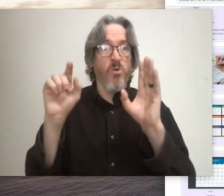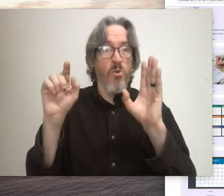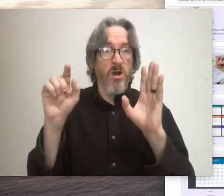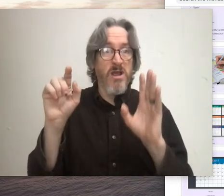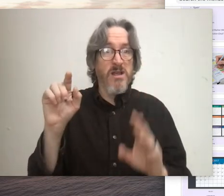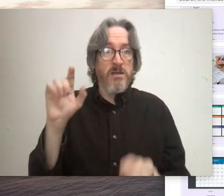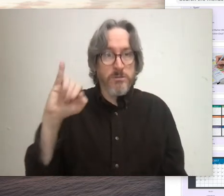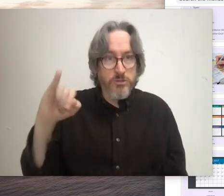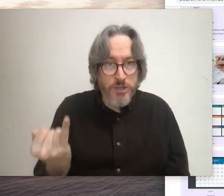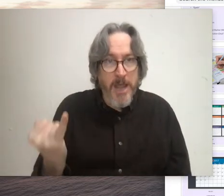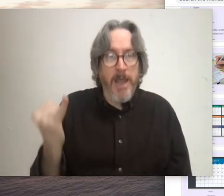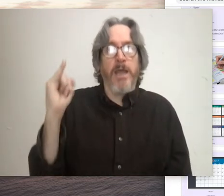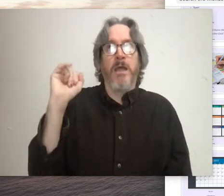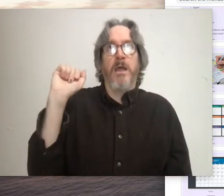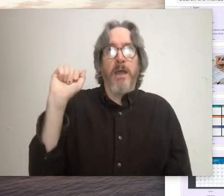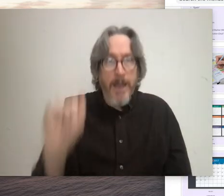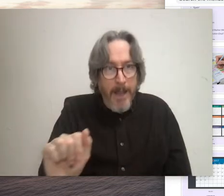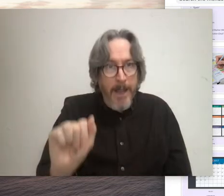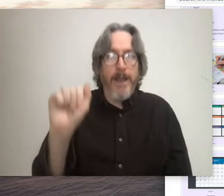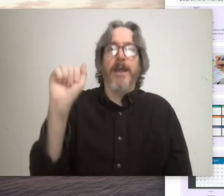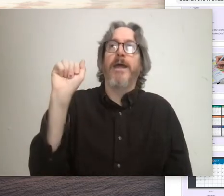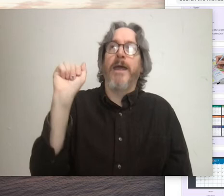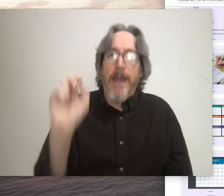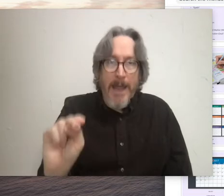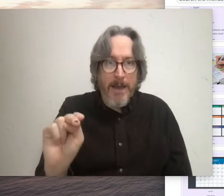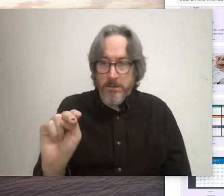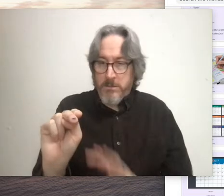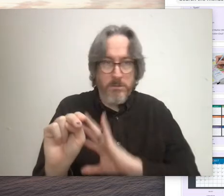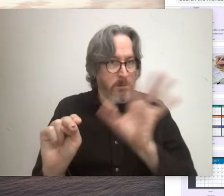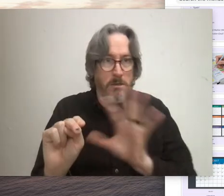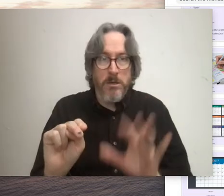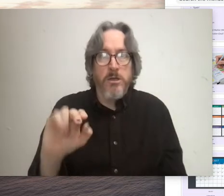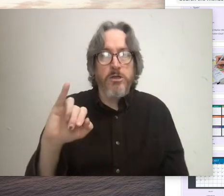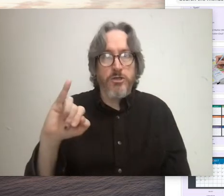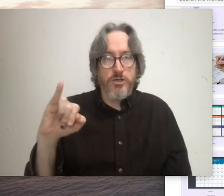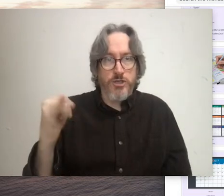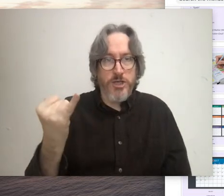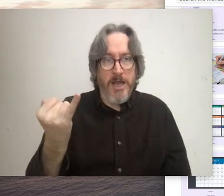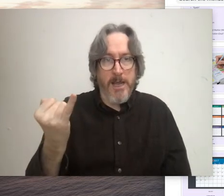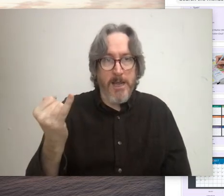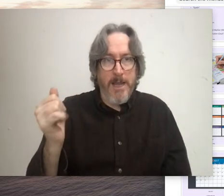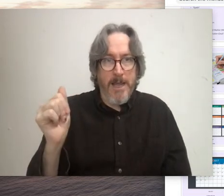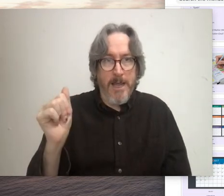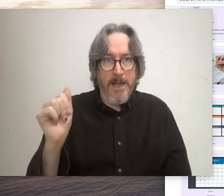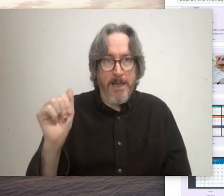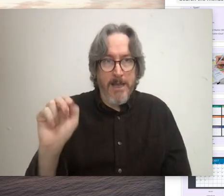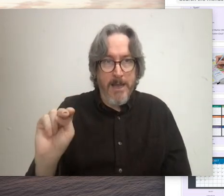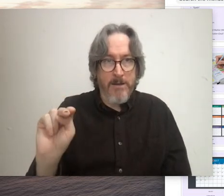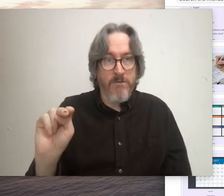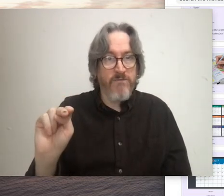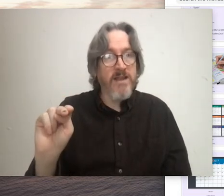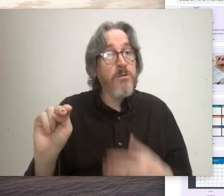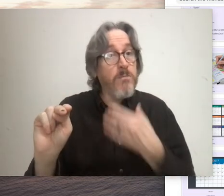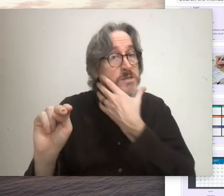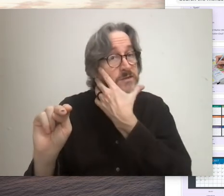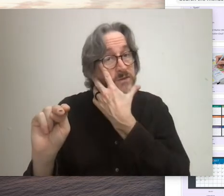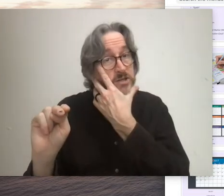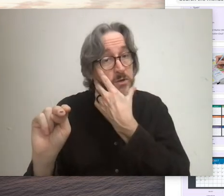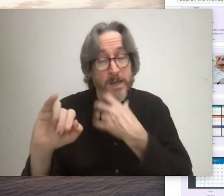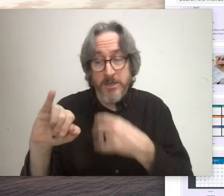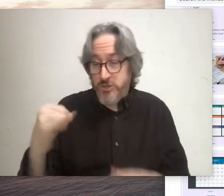bounce or J, A, N, J, A, N. Find the